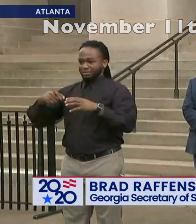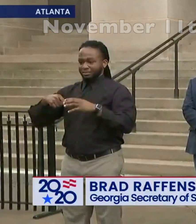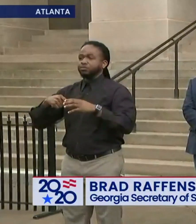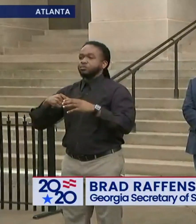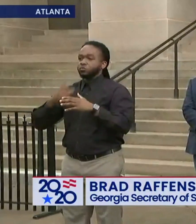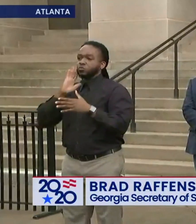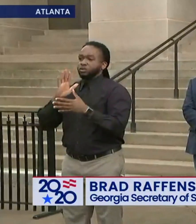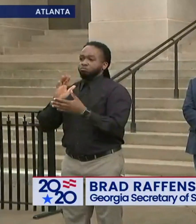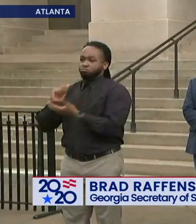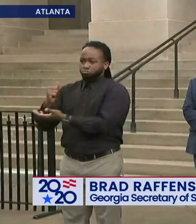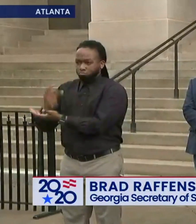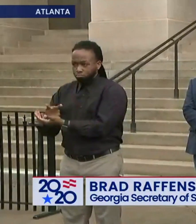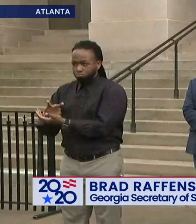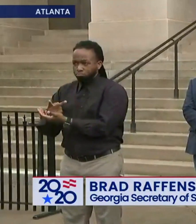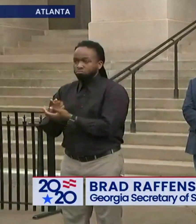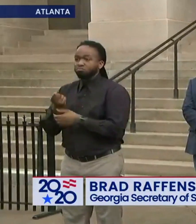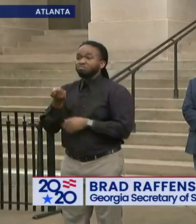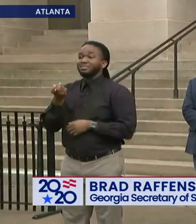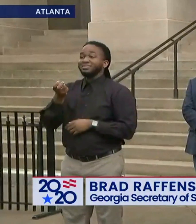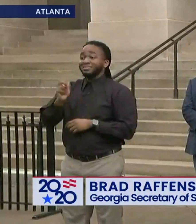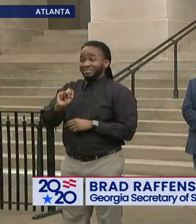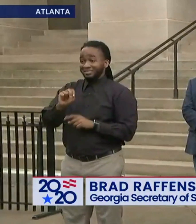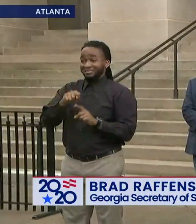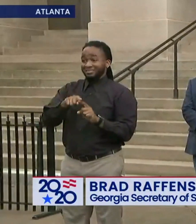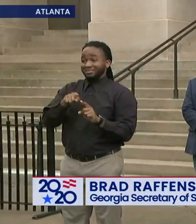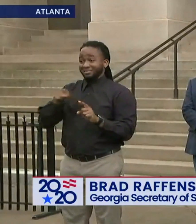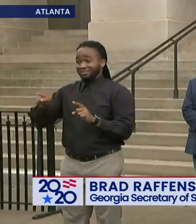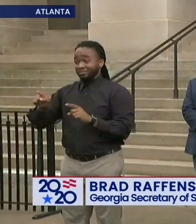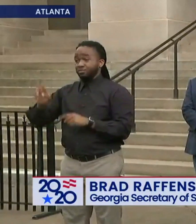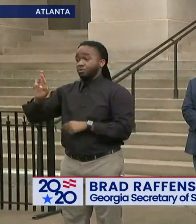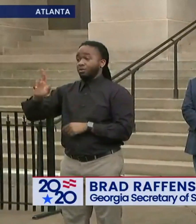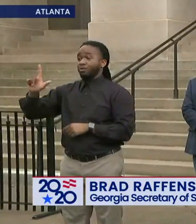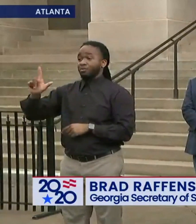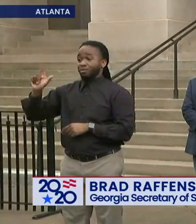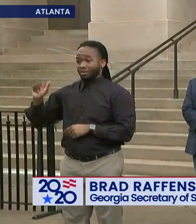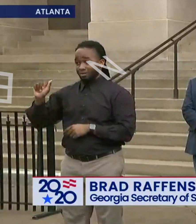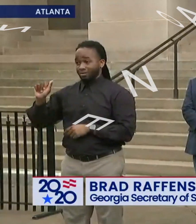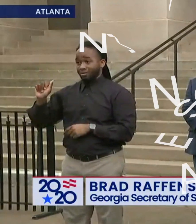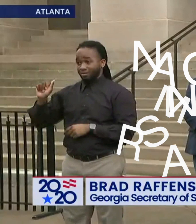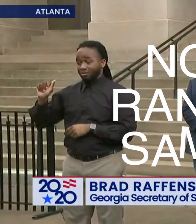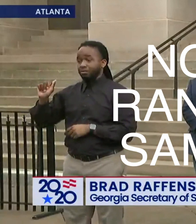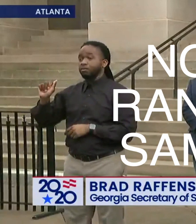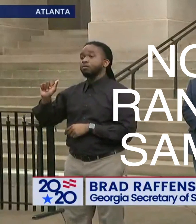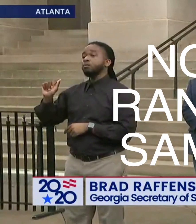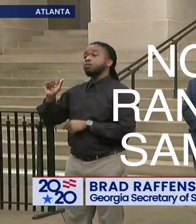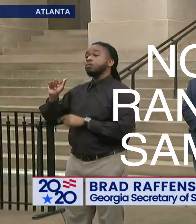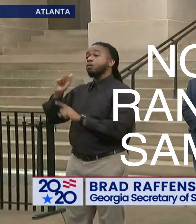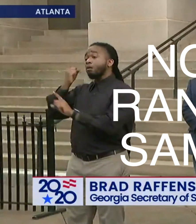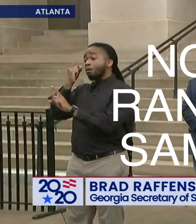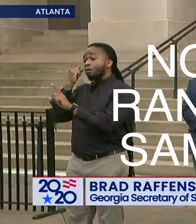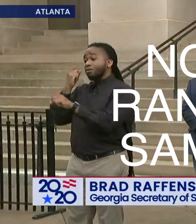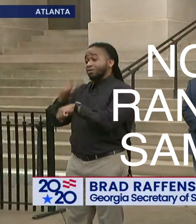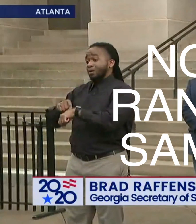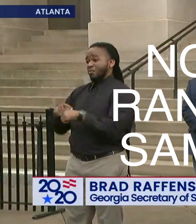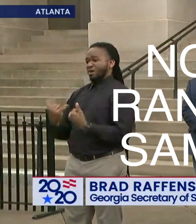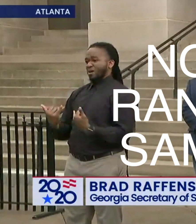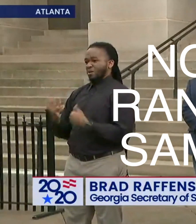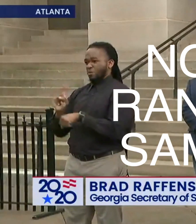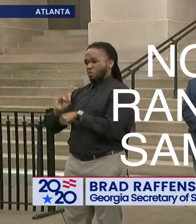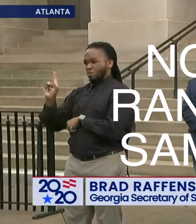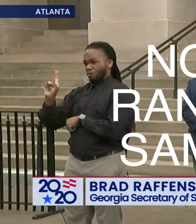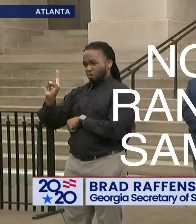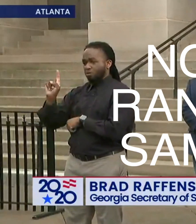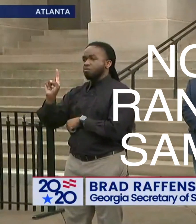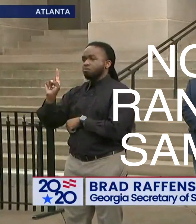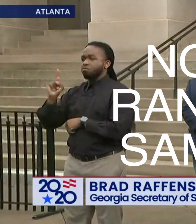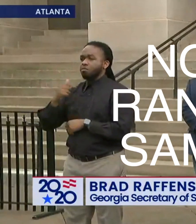RLA. At 1 p.m. today, I will make the official designation of which race will be the subject of the RLA.